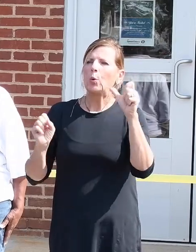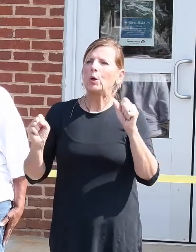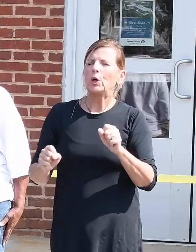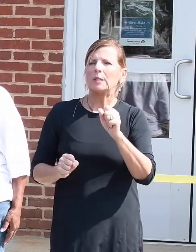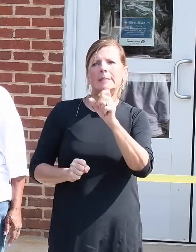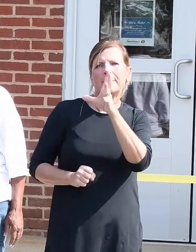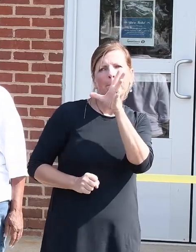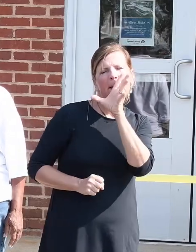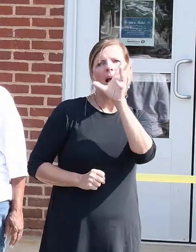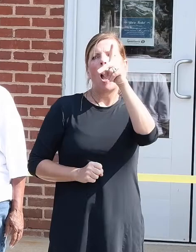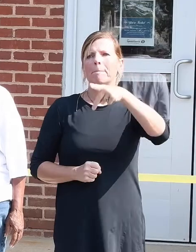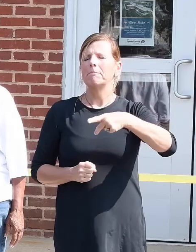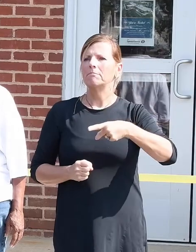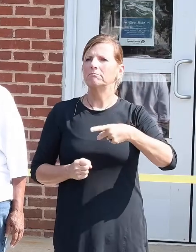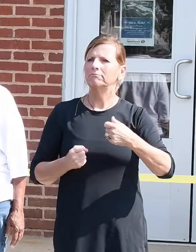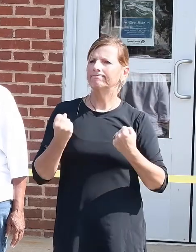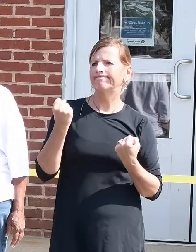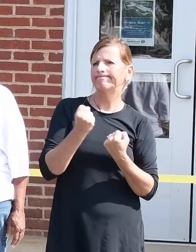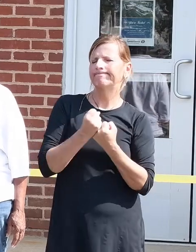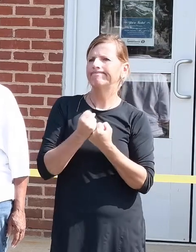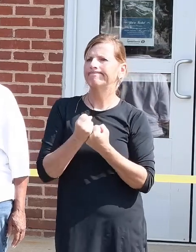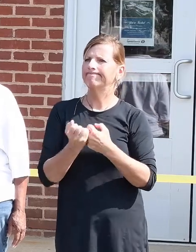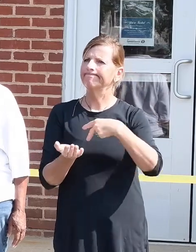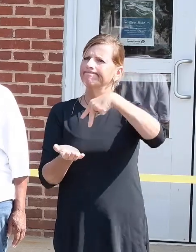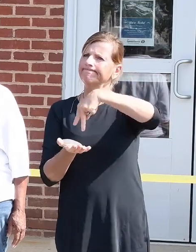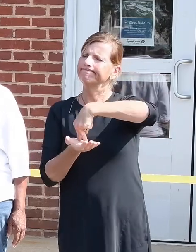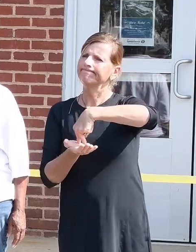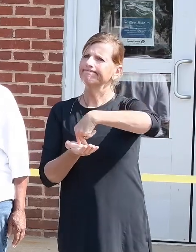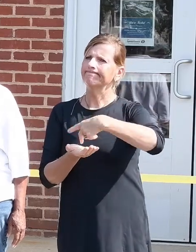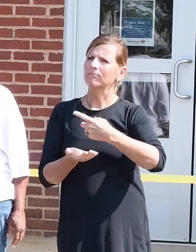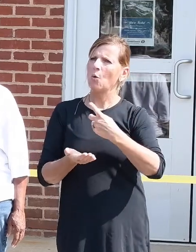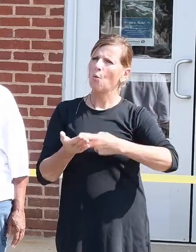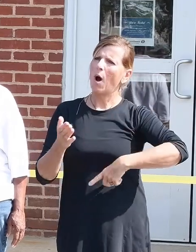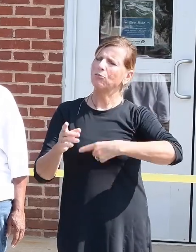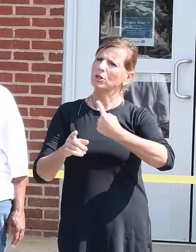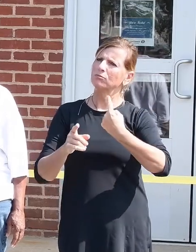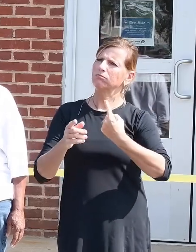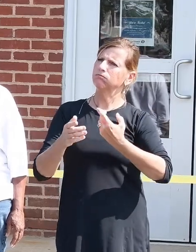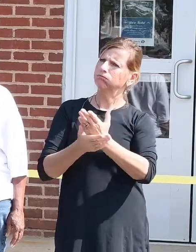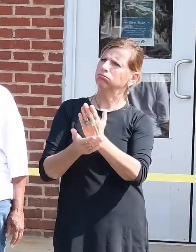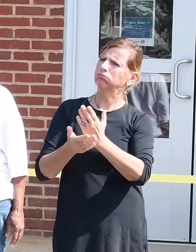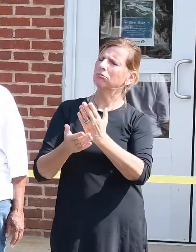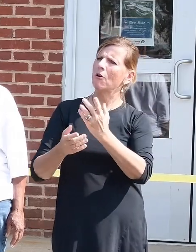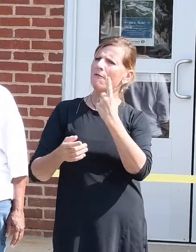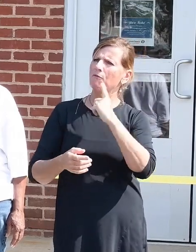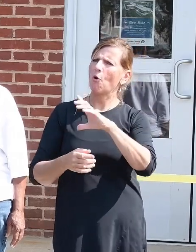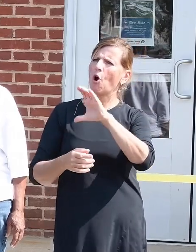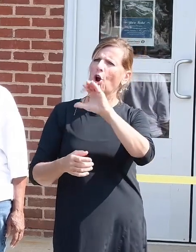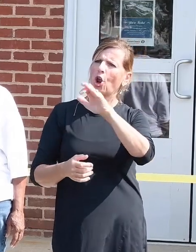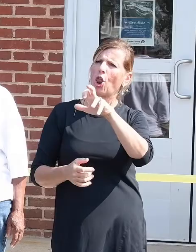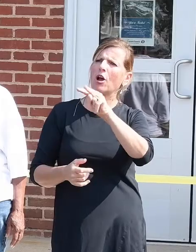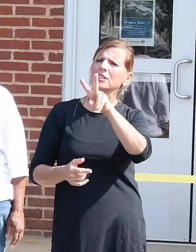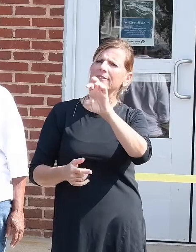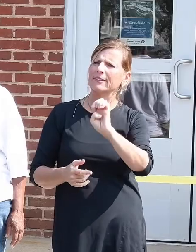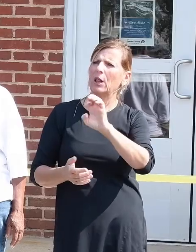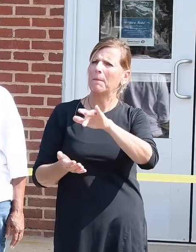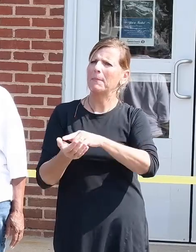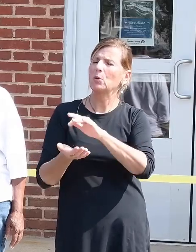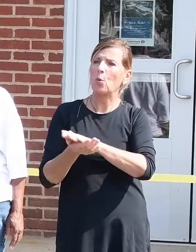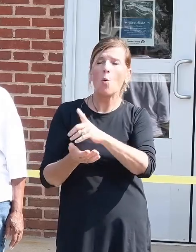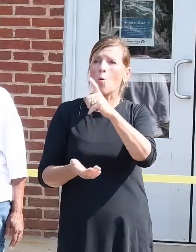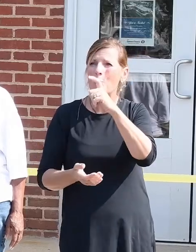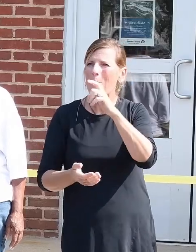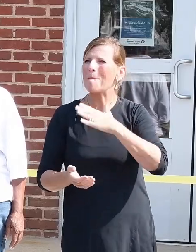speak up and stand up for themselves and what was right at Clarksville Middle School. And that person was my mother, Rosalind Atterbury,